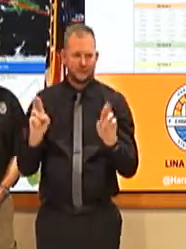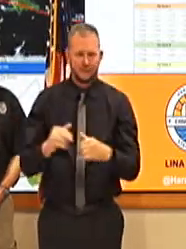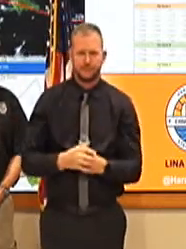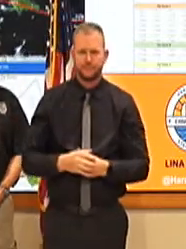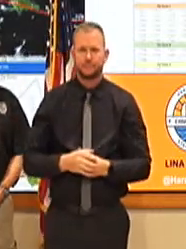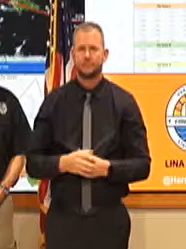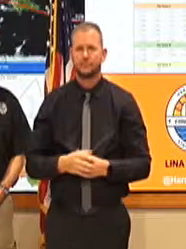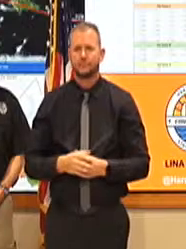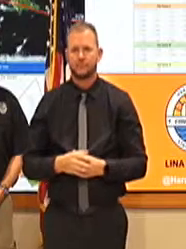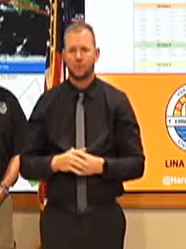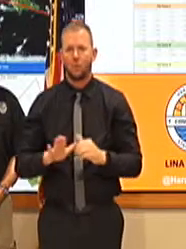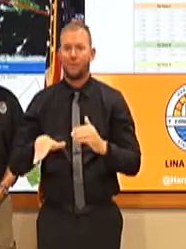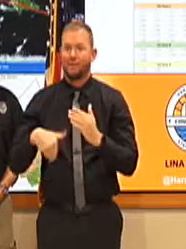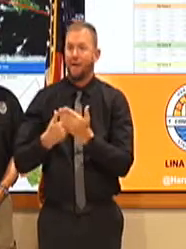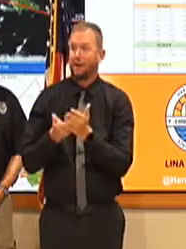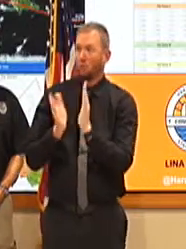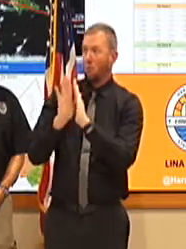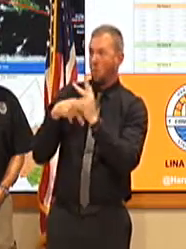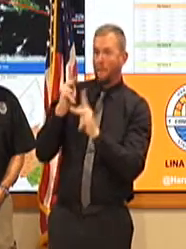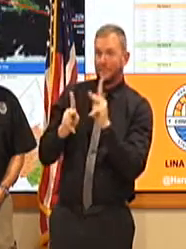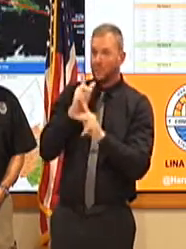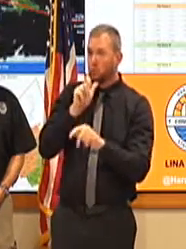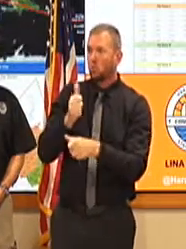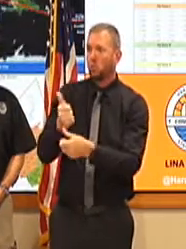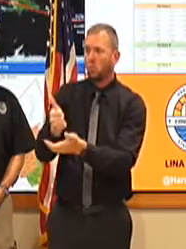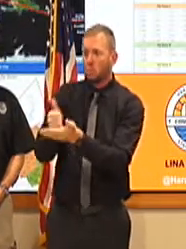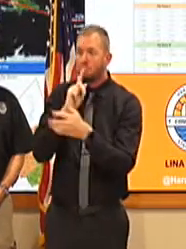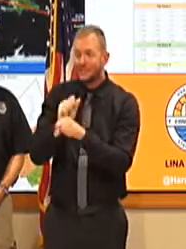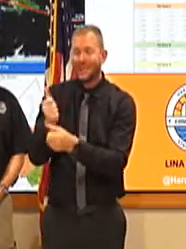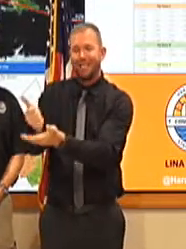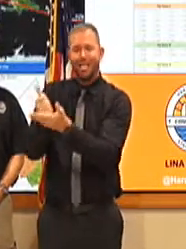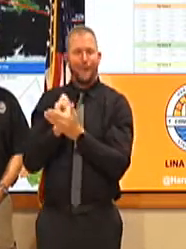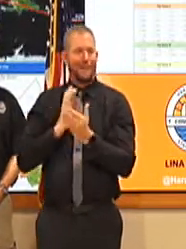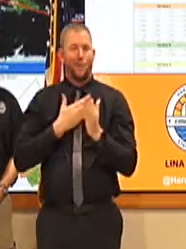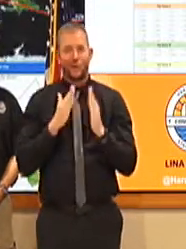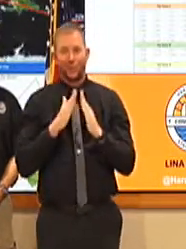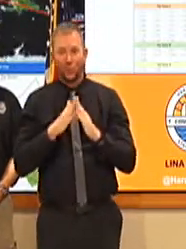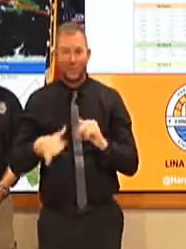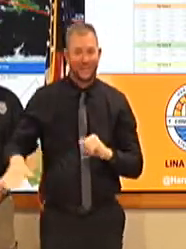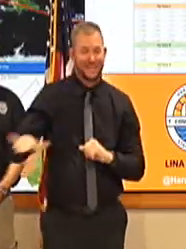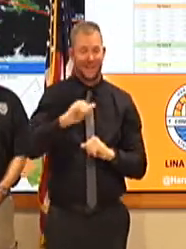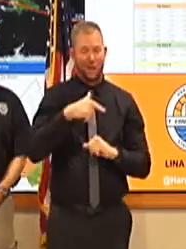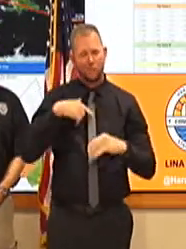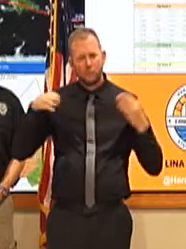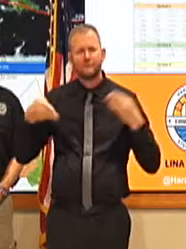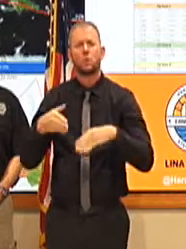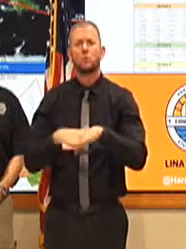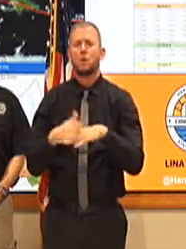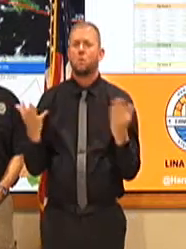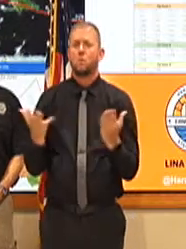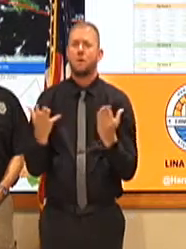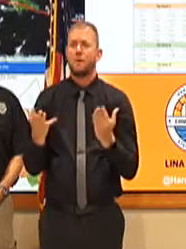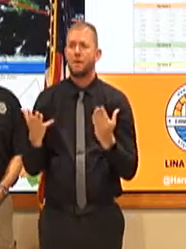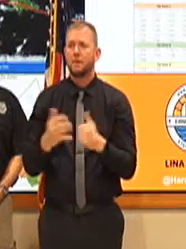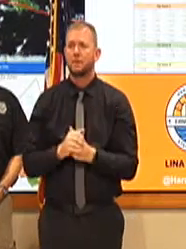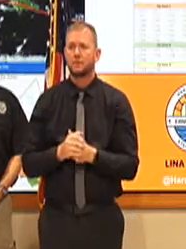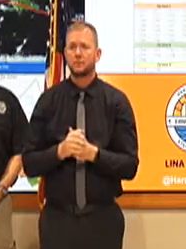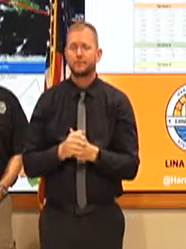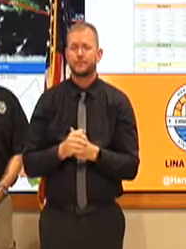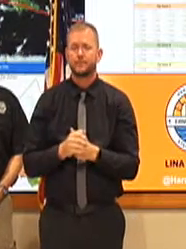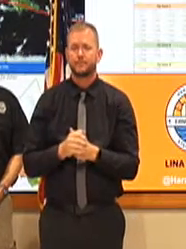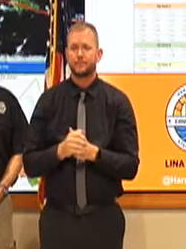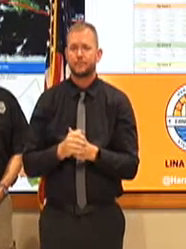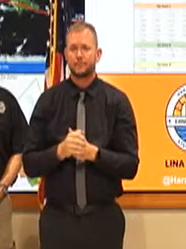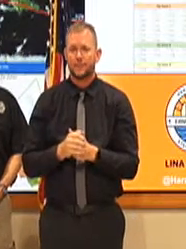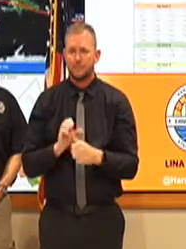do their part to help us get back to normal. But look, for right now, what we can do is prepare. So let's make sure that we are